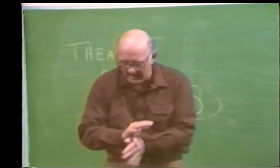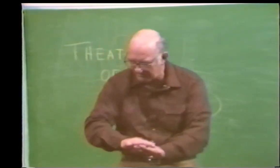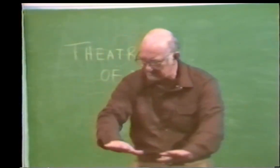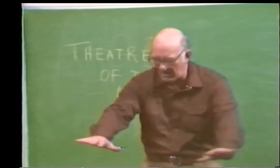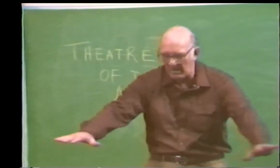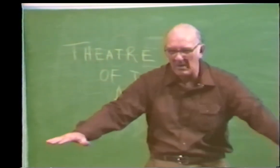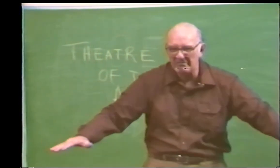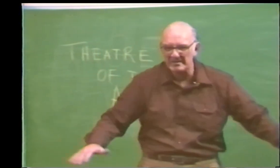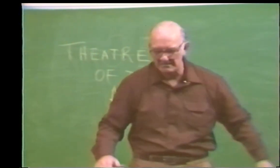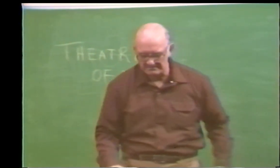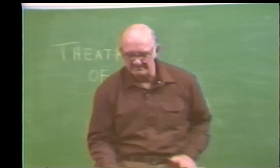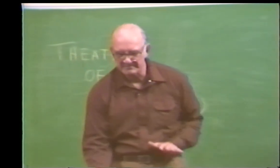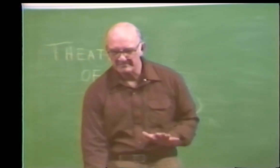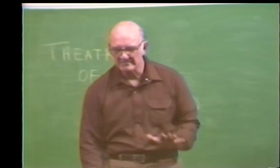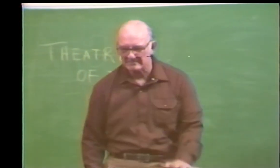Papers all over.